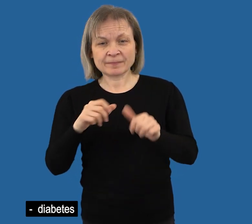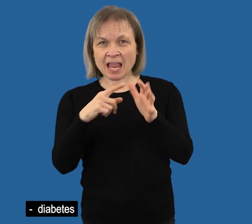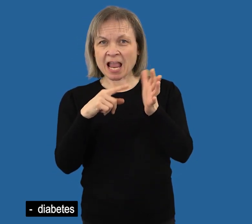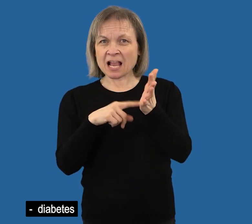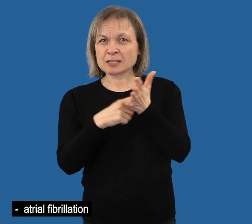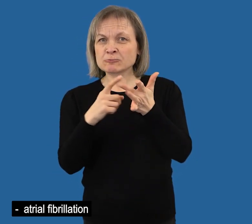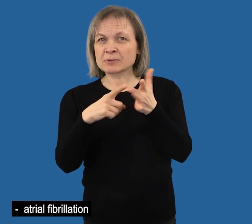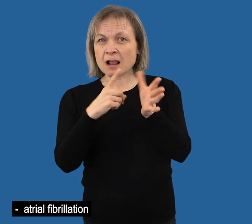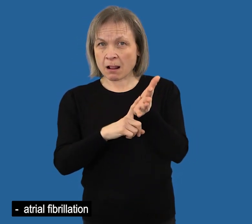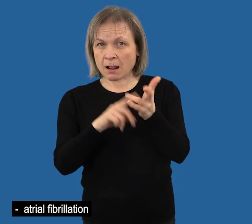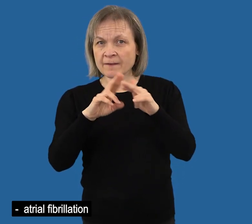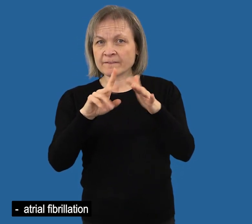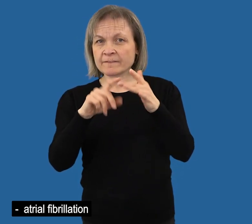diabetes, atrial fibrillation.